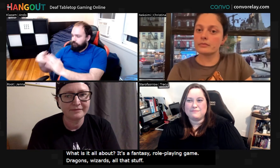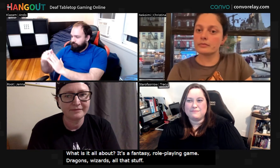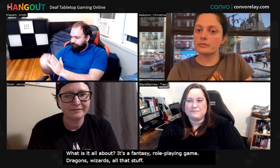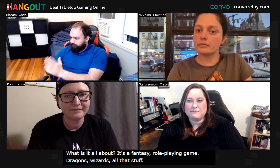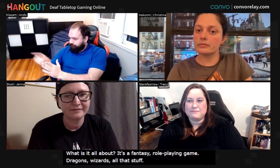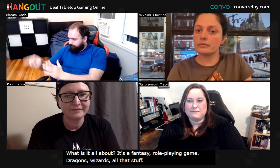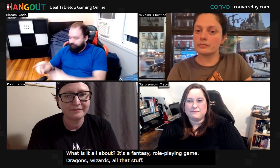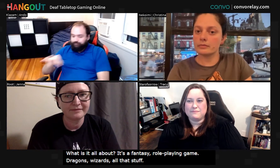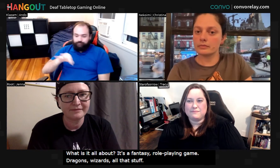game,